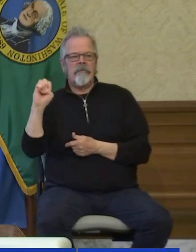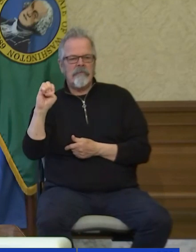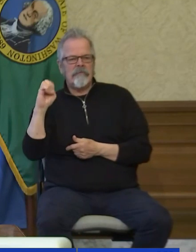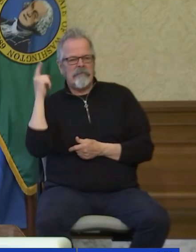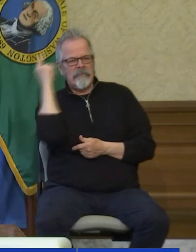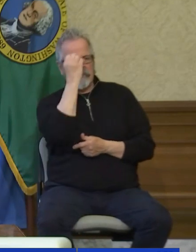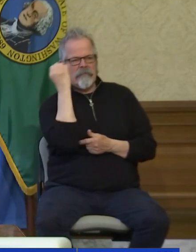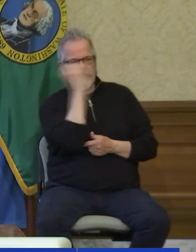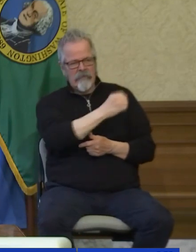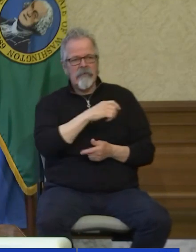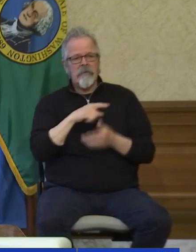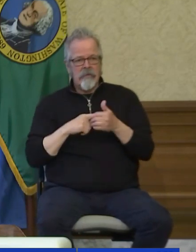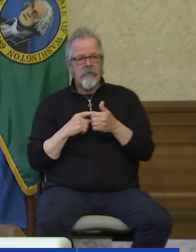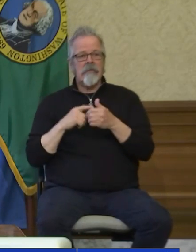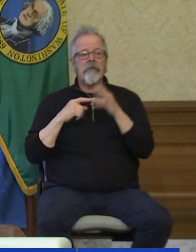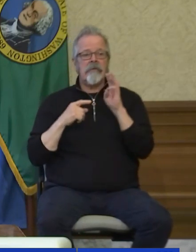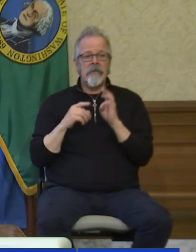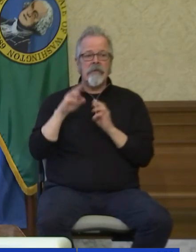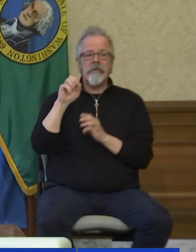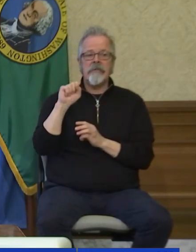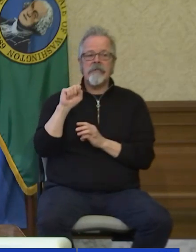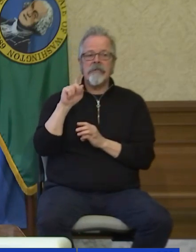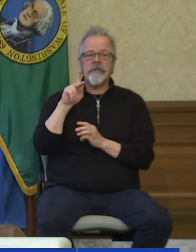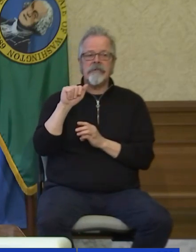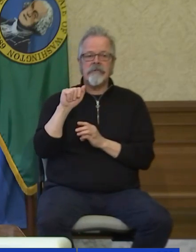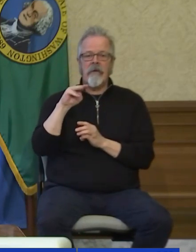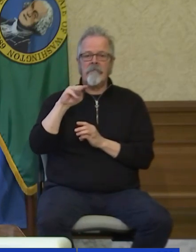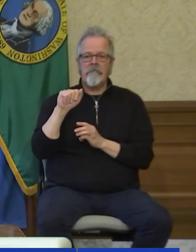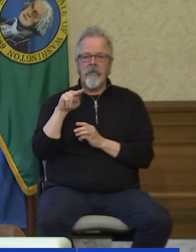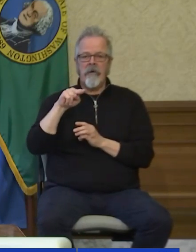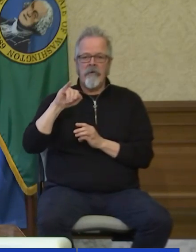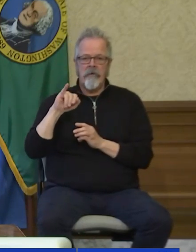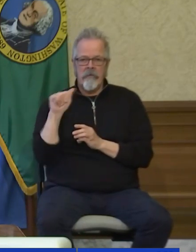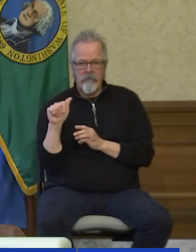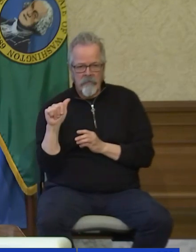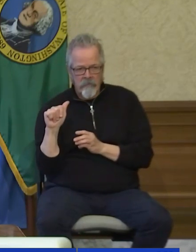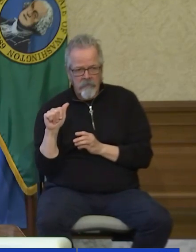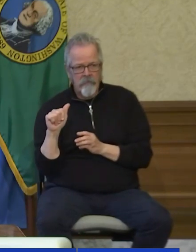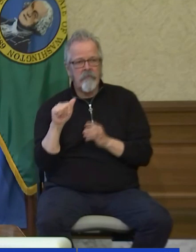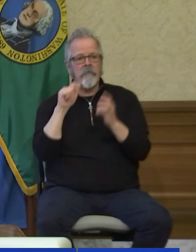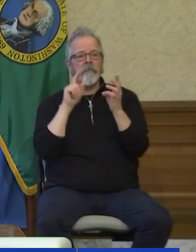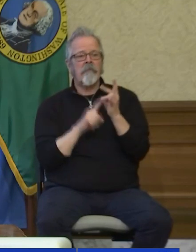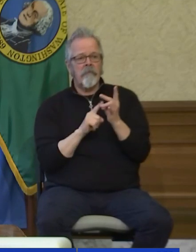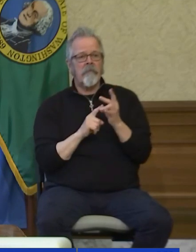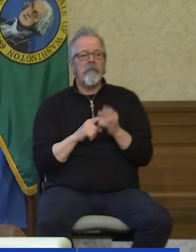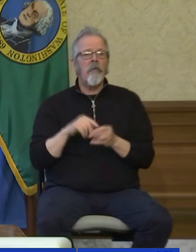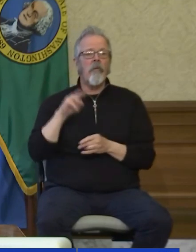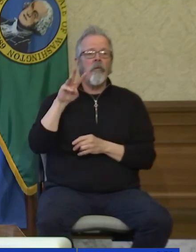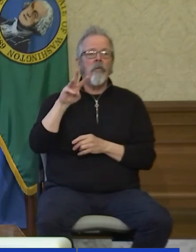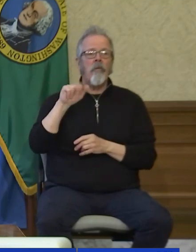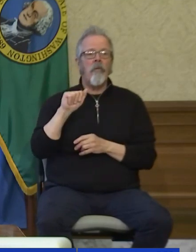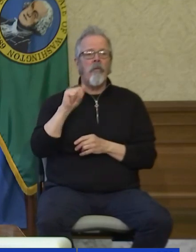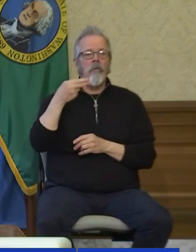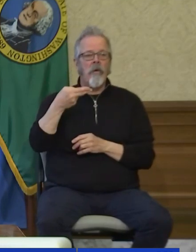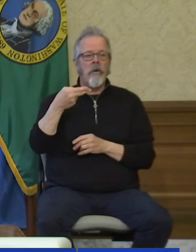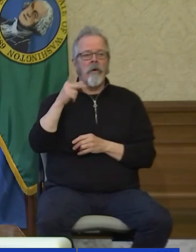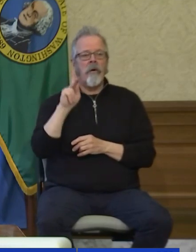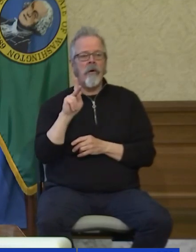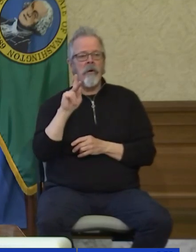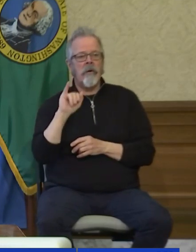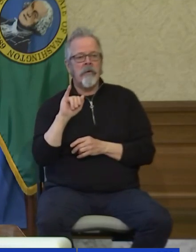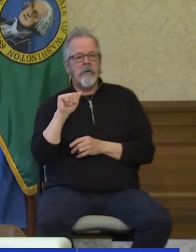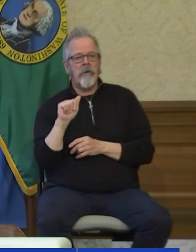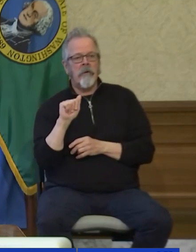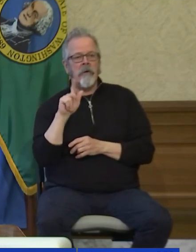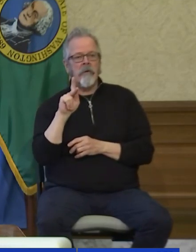jurisdictions, can find ways to open up certain sectors that prove effective, then they can move earlier to